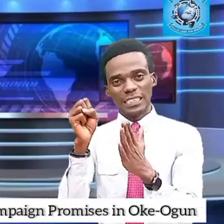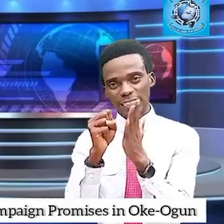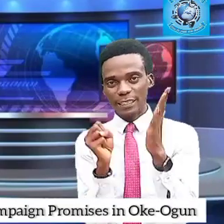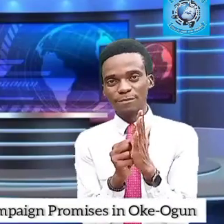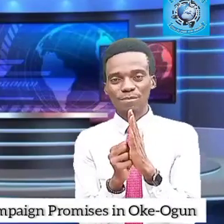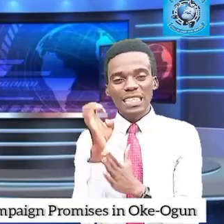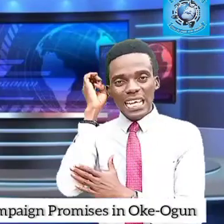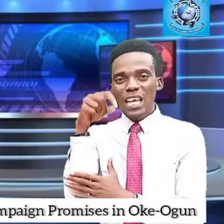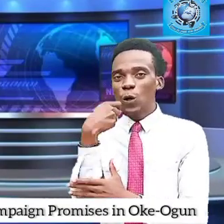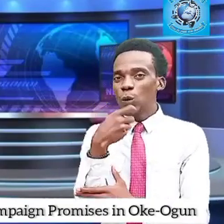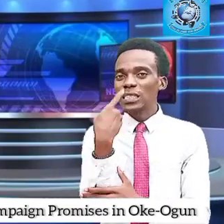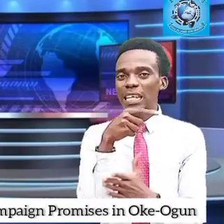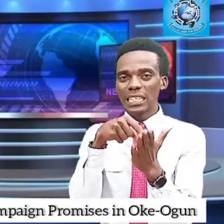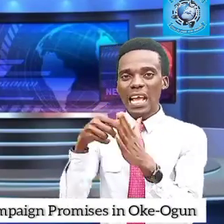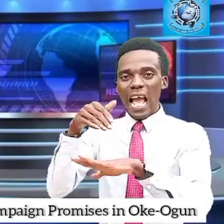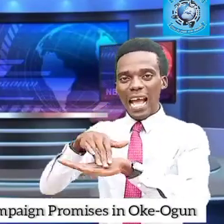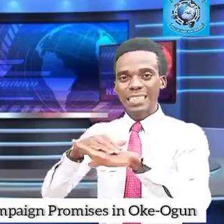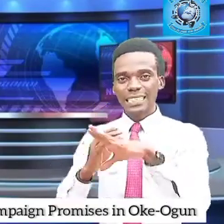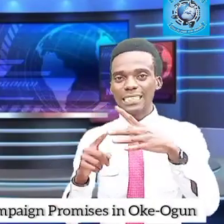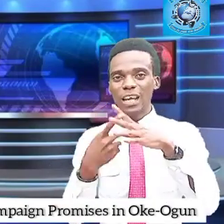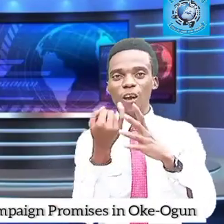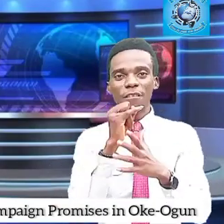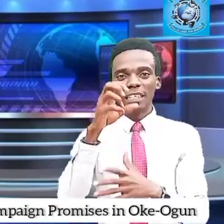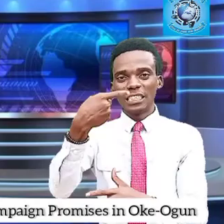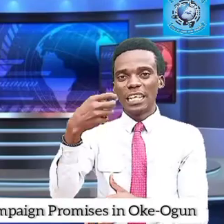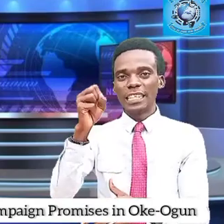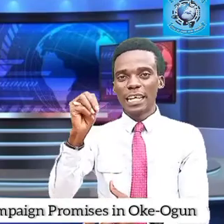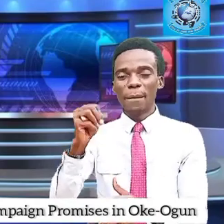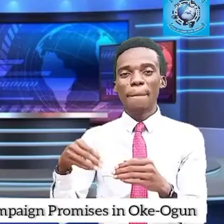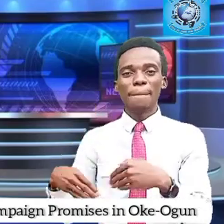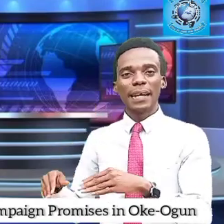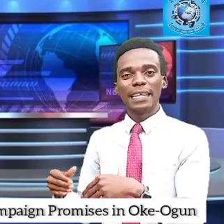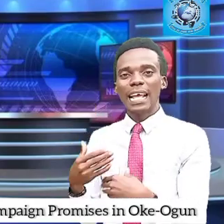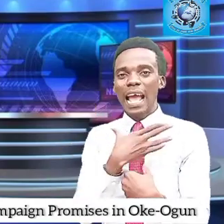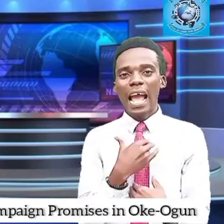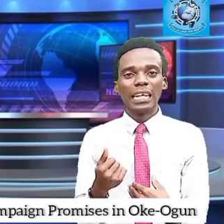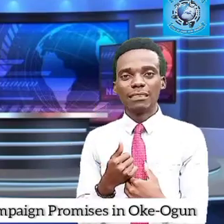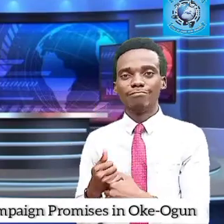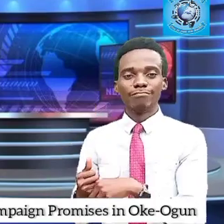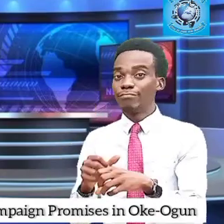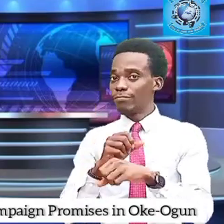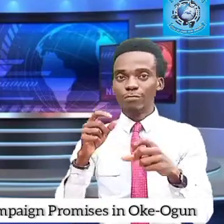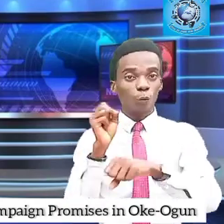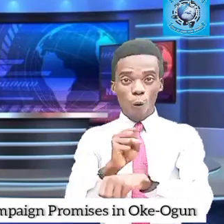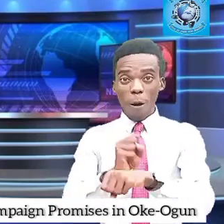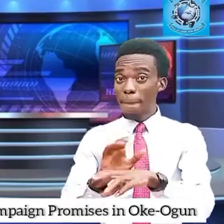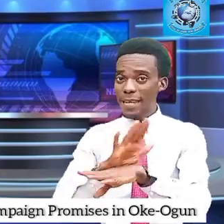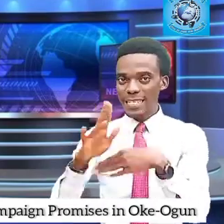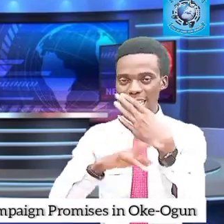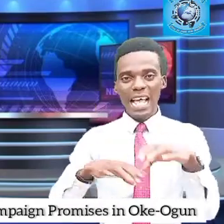Olatunbosun, who stated this at the inauguration of GSM Markets and Artisans Marine